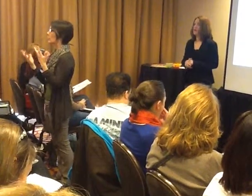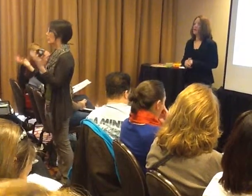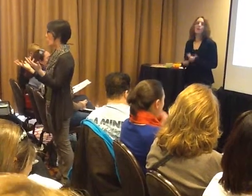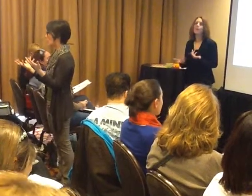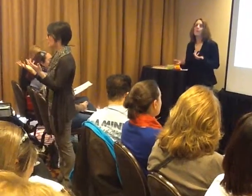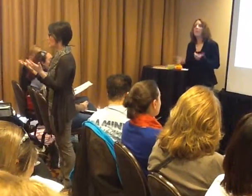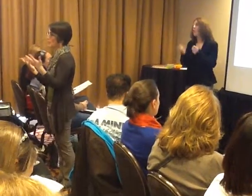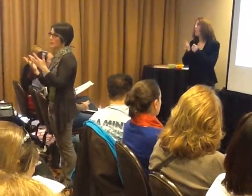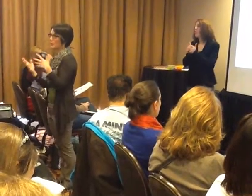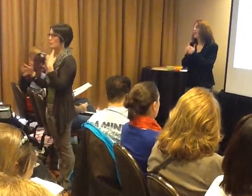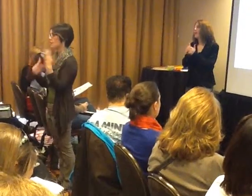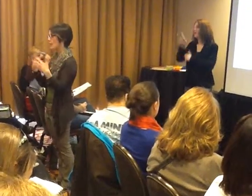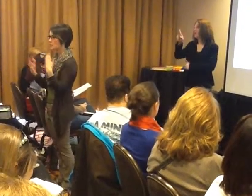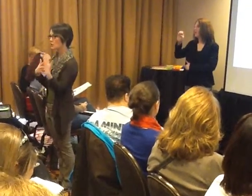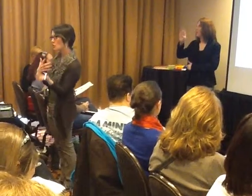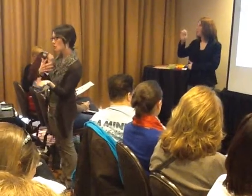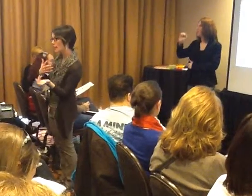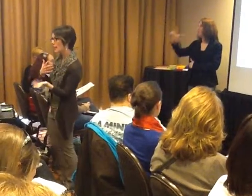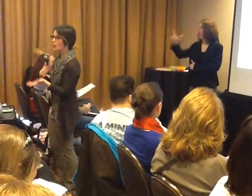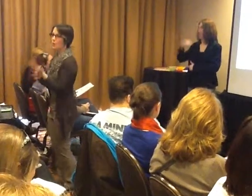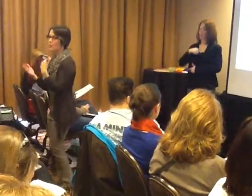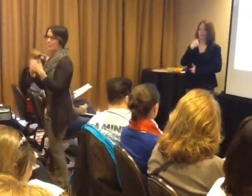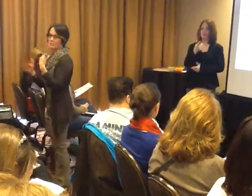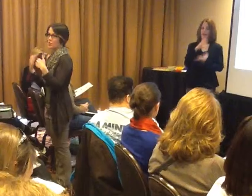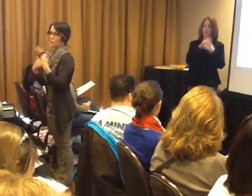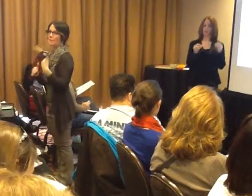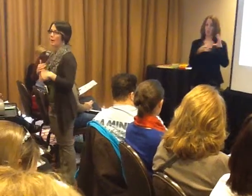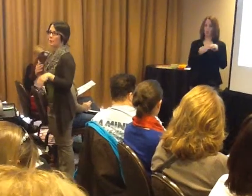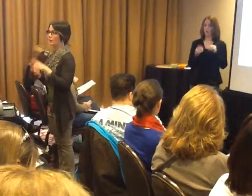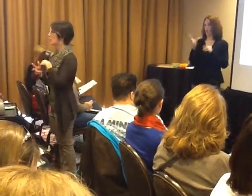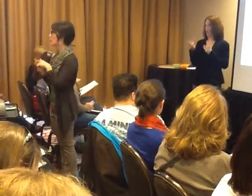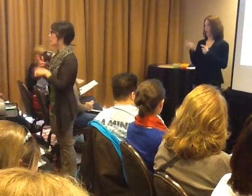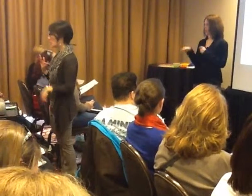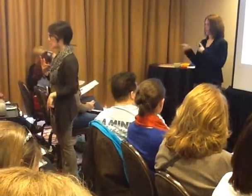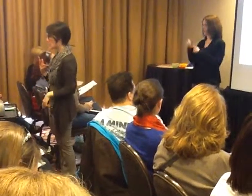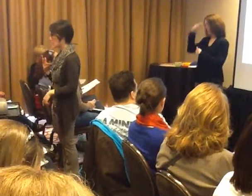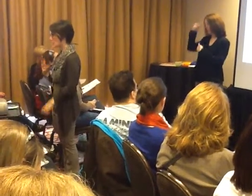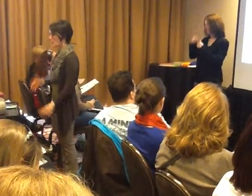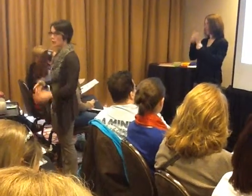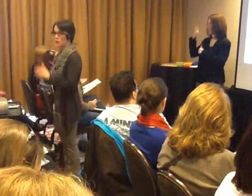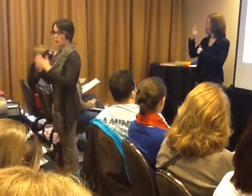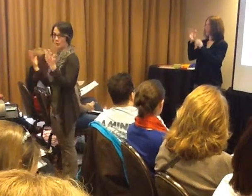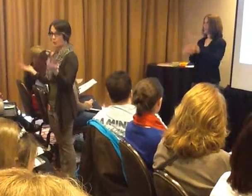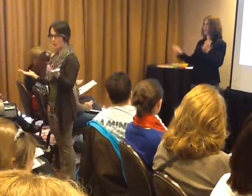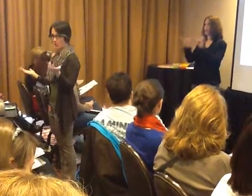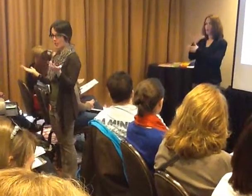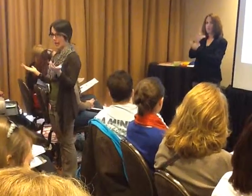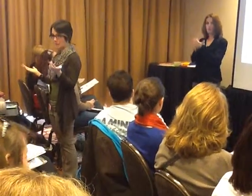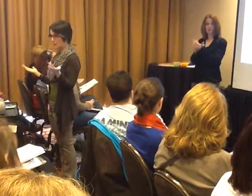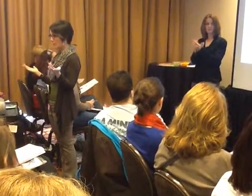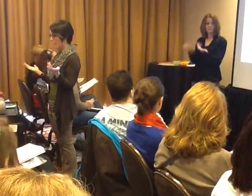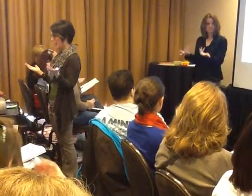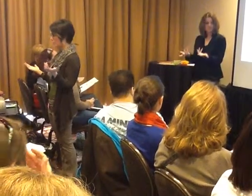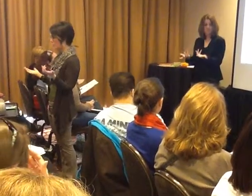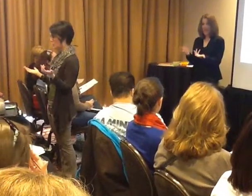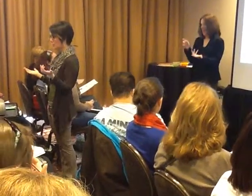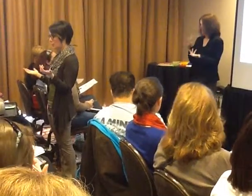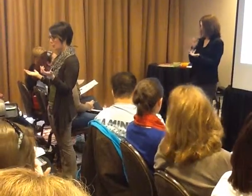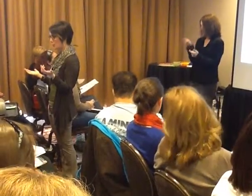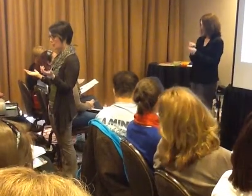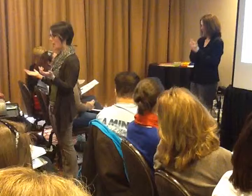like recall. So we tell a story, we want them to remember 3 important parts. Do the important parts have to come back in